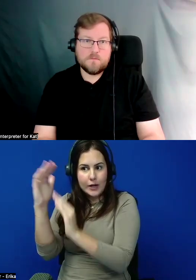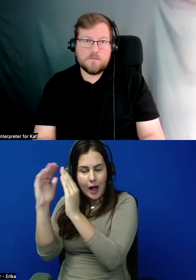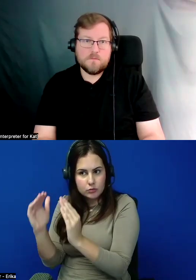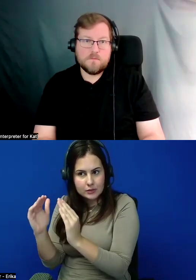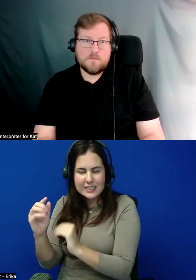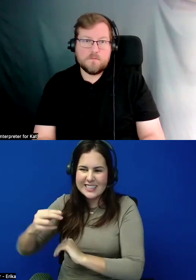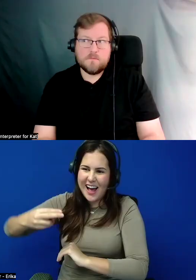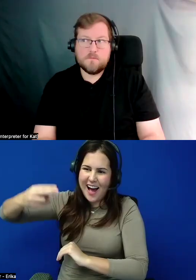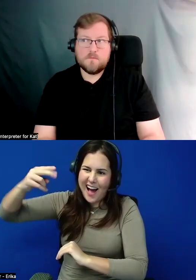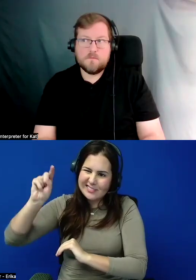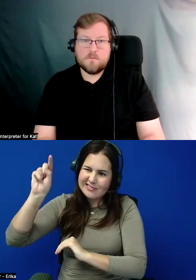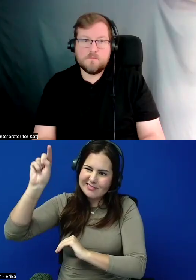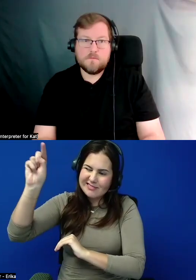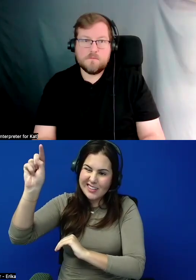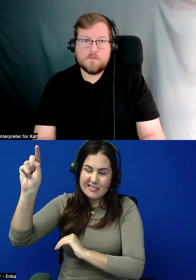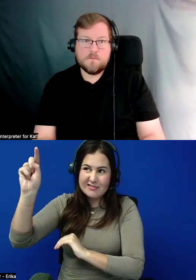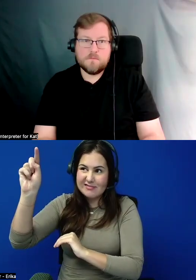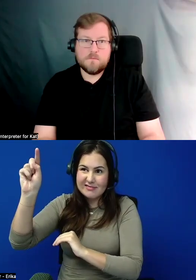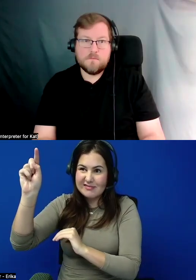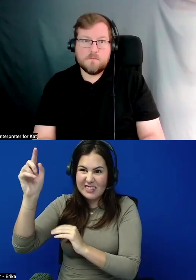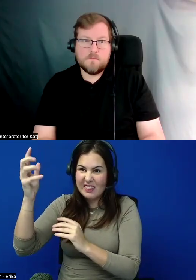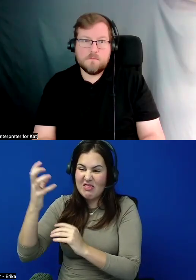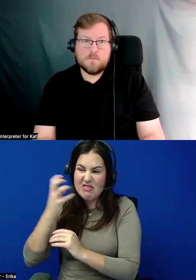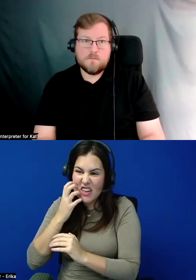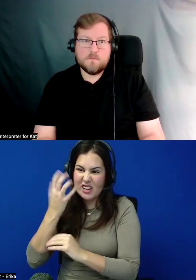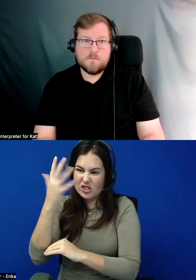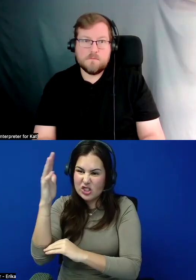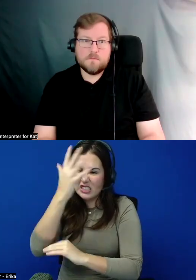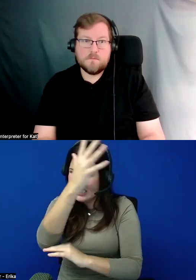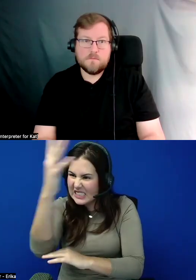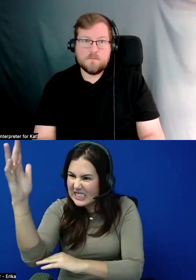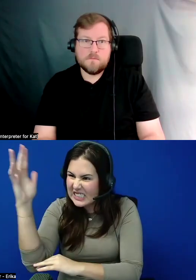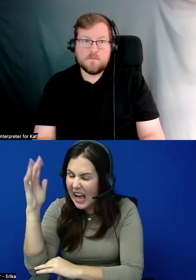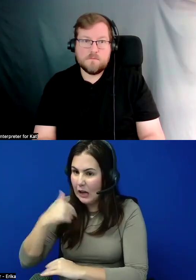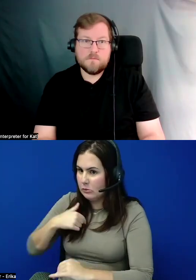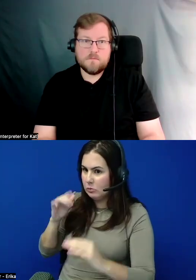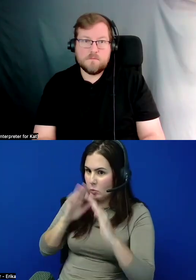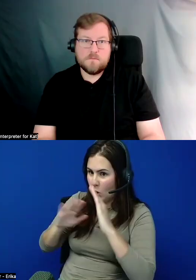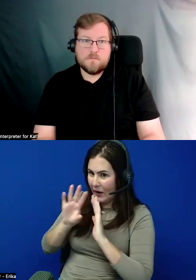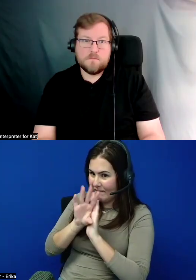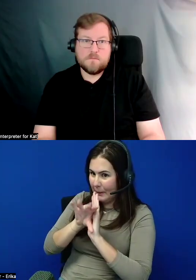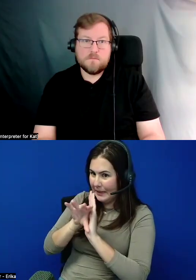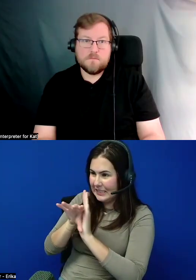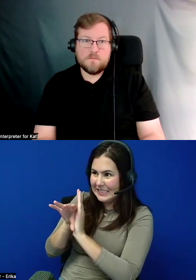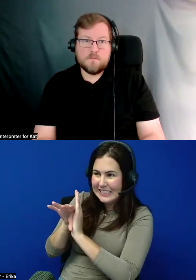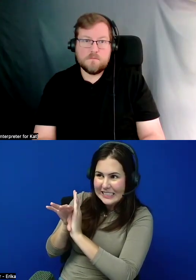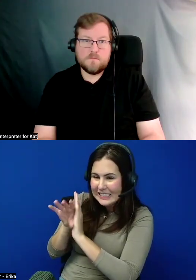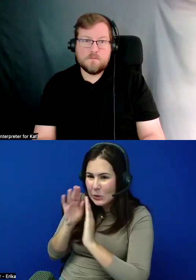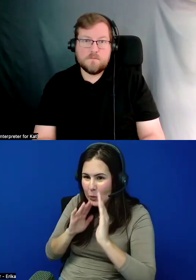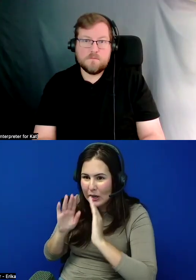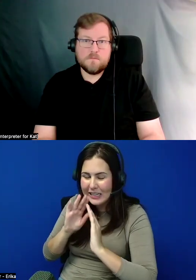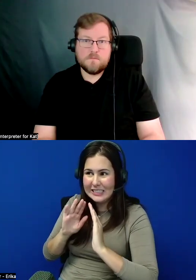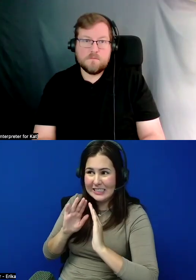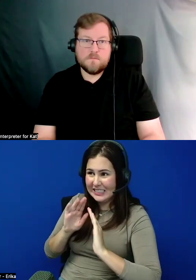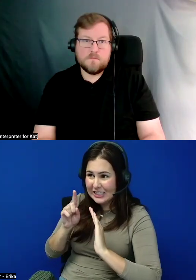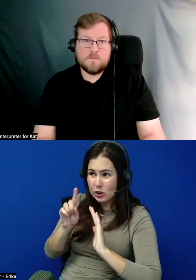and such a dense tree canopy that as we were filming it, I was kind of worried we weren't really getting